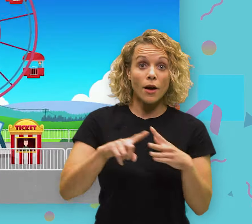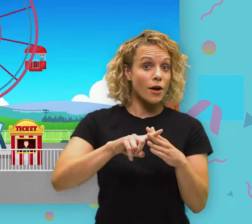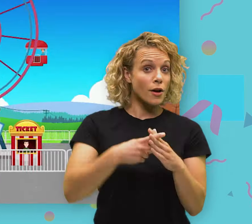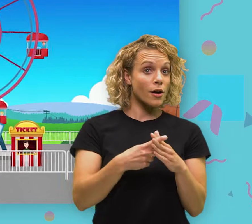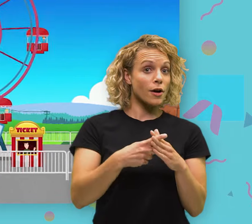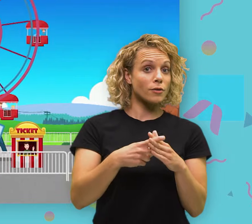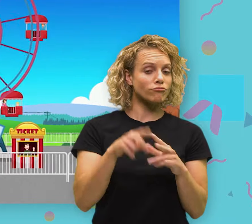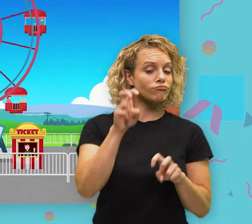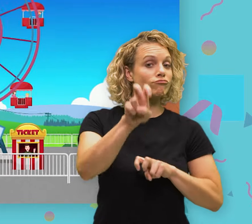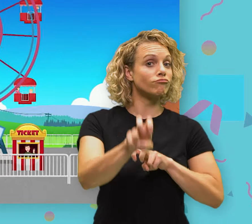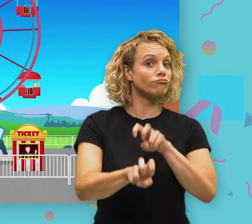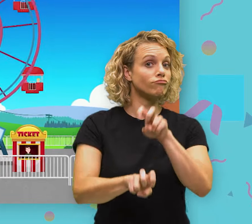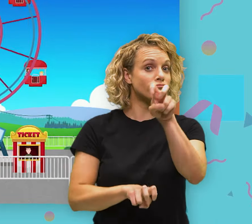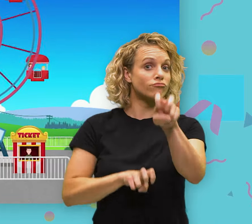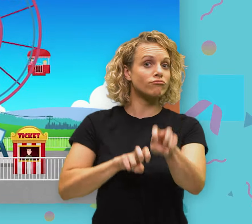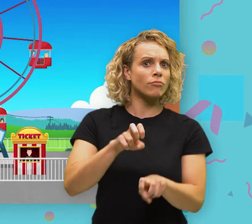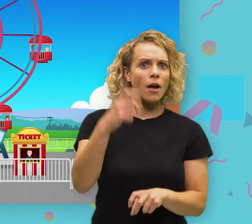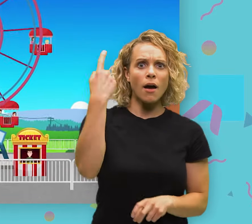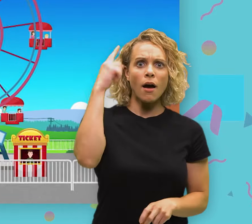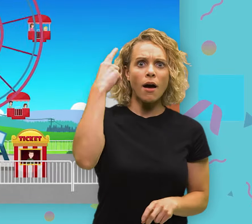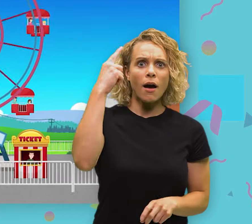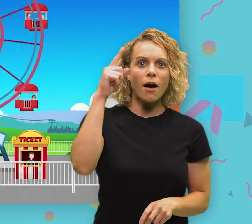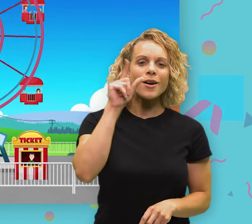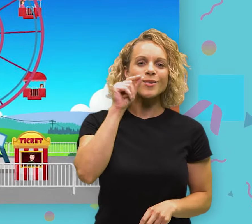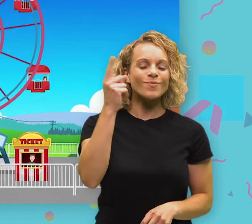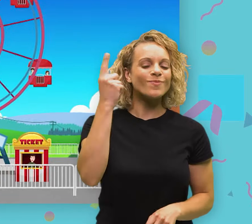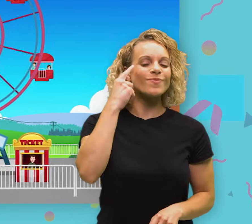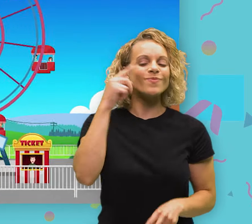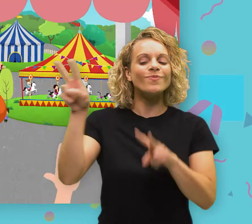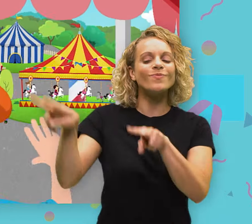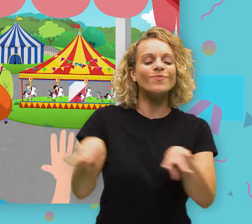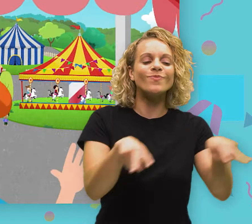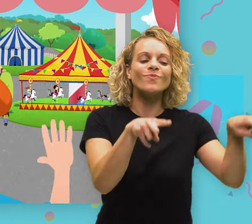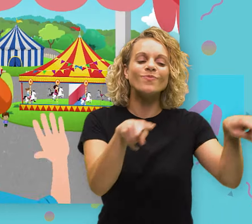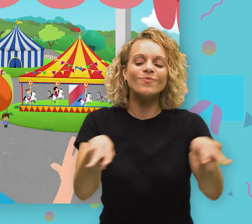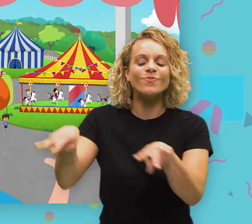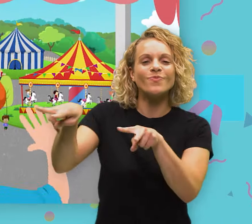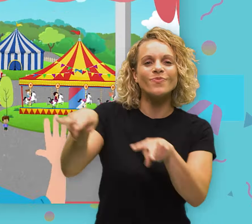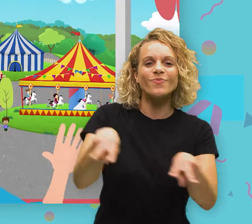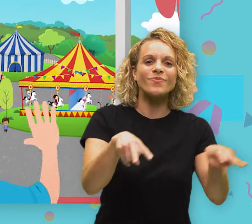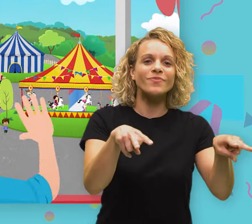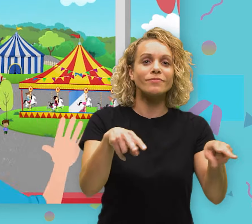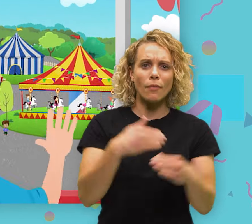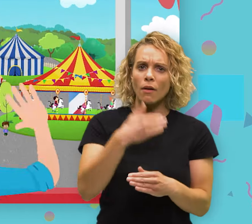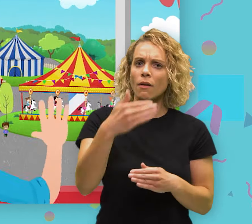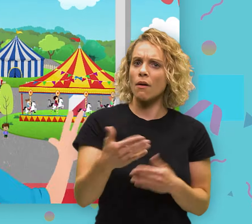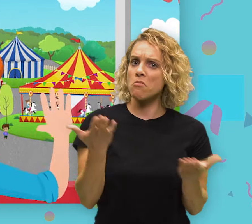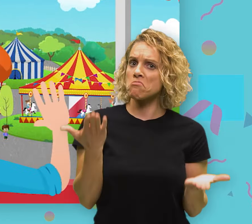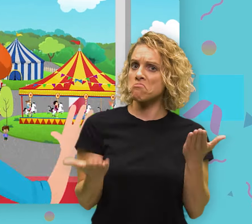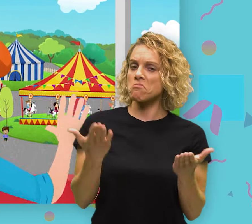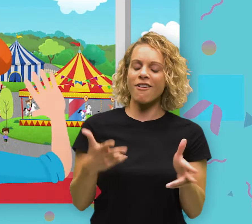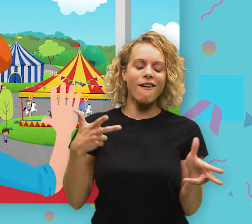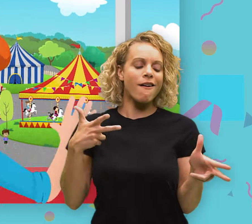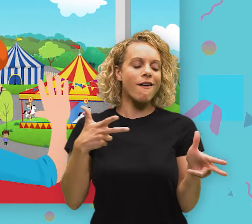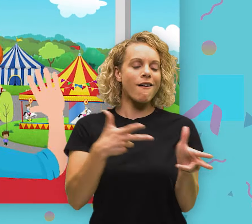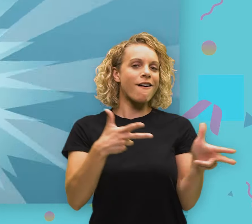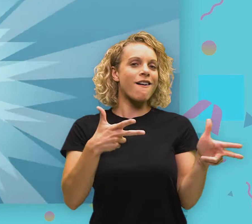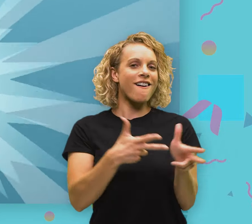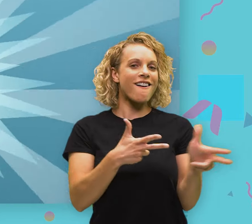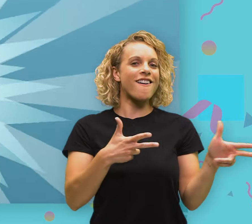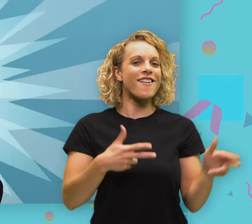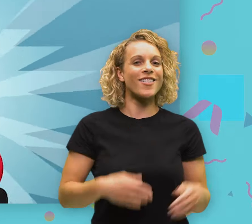We should start with Ferris wheel so we can get a bird's eye view. Then maybe we'll go